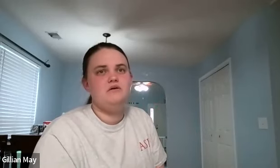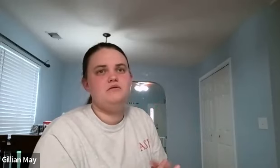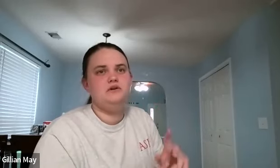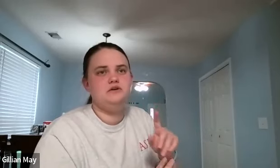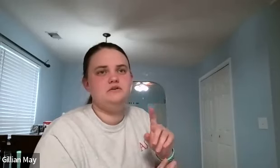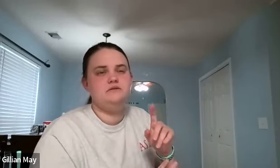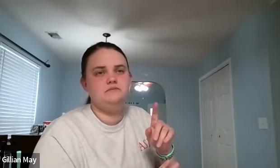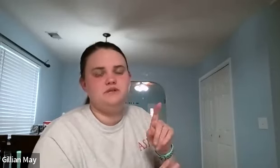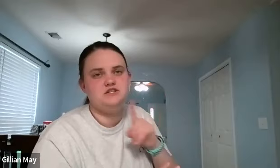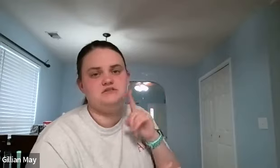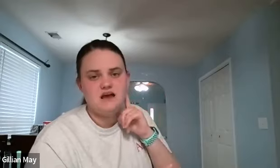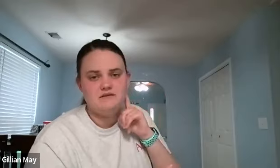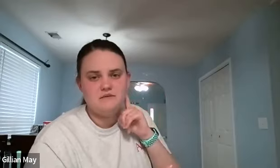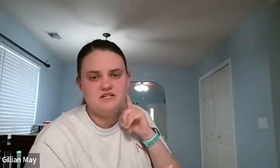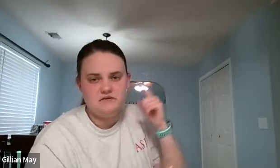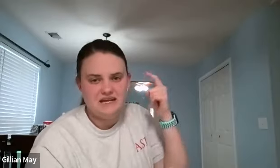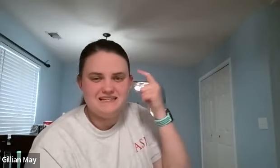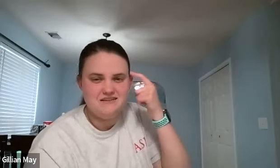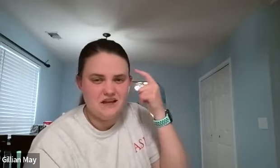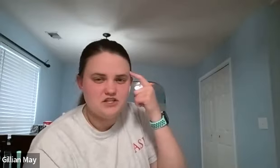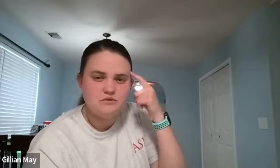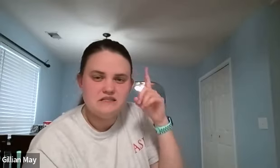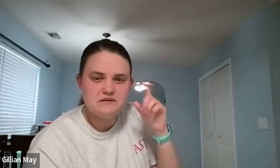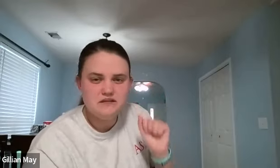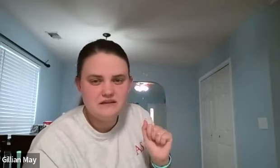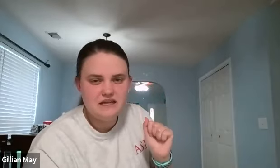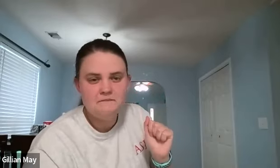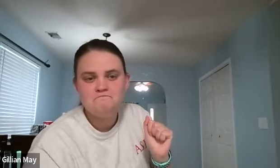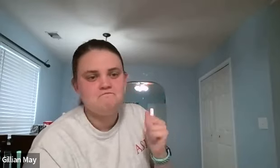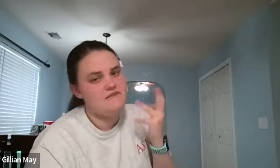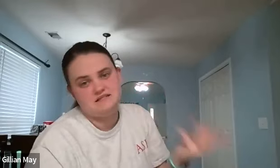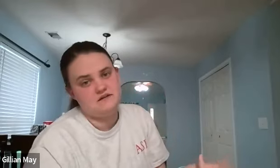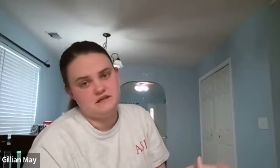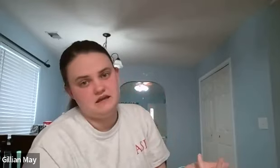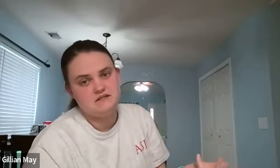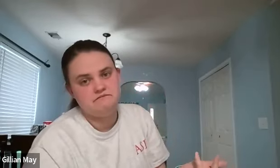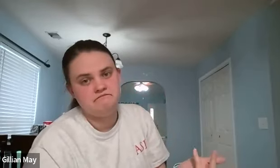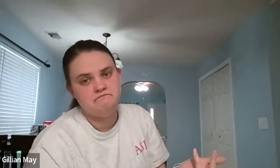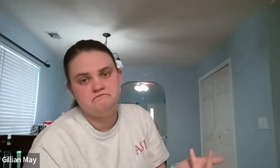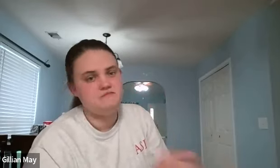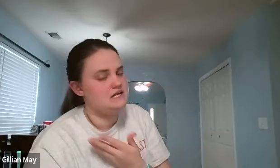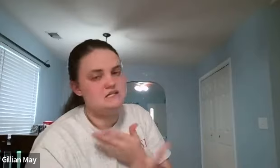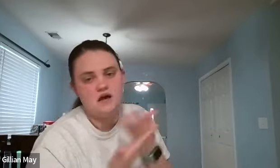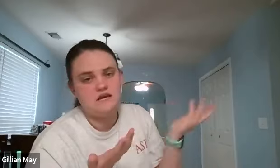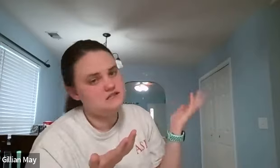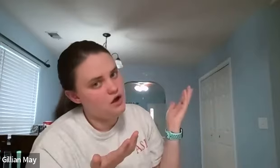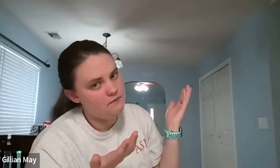oh, because you're deaf, that means you have an intellectual disability. And that's not the case. That is not the case at